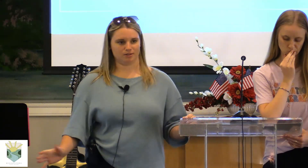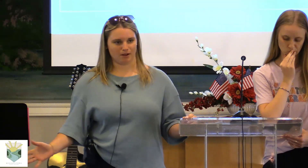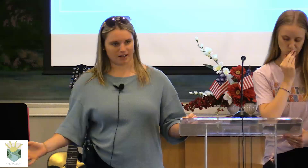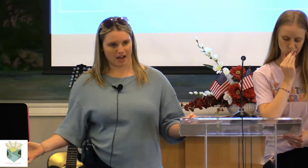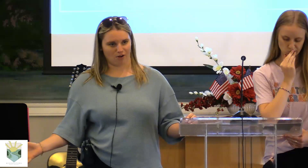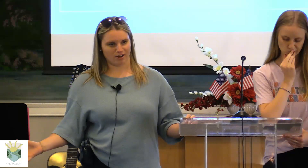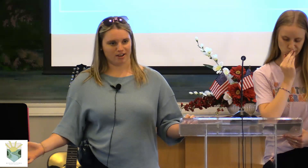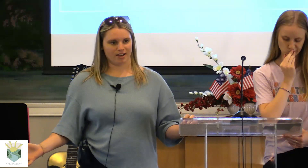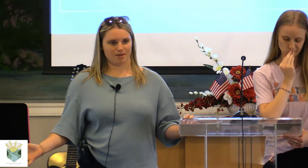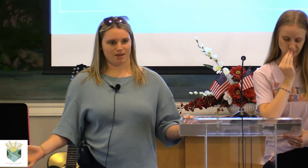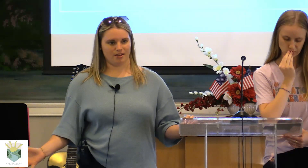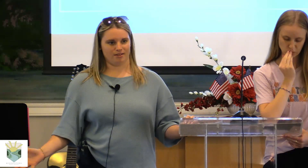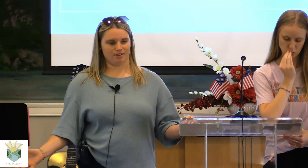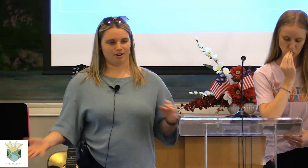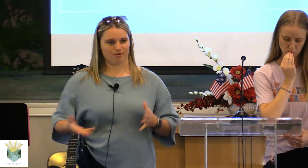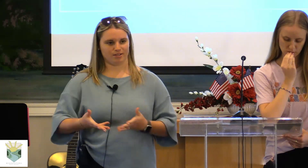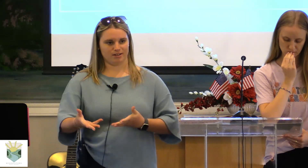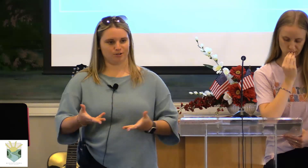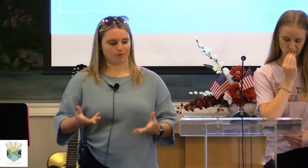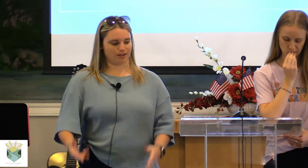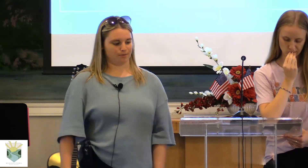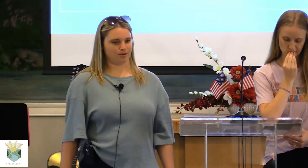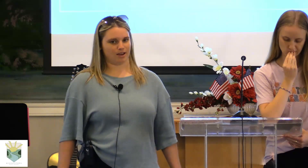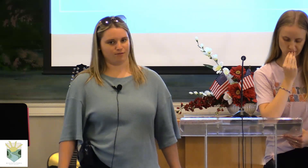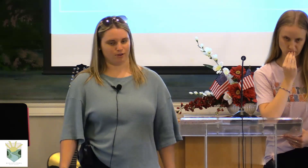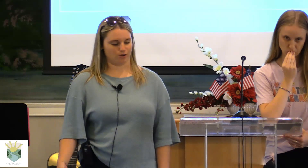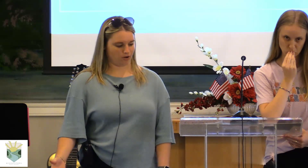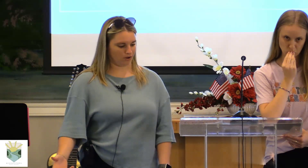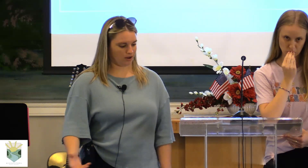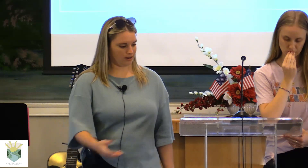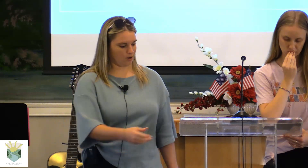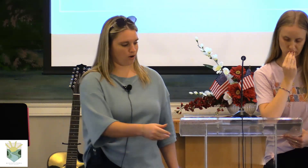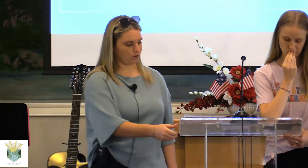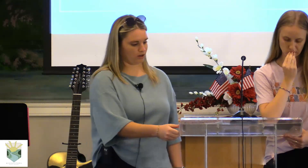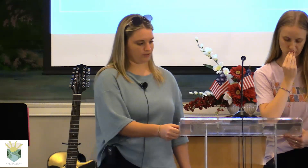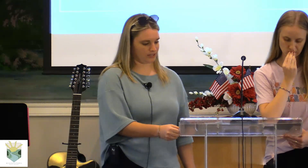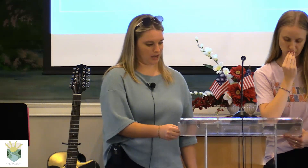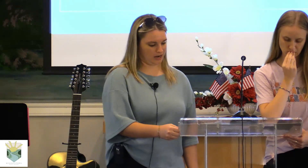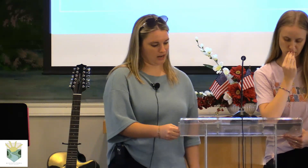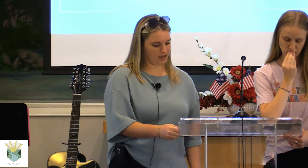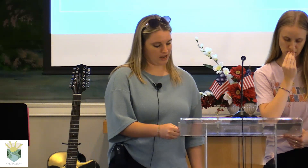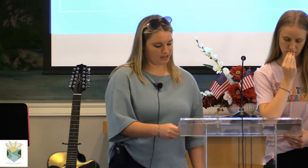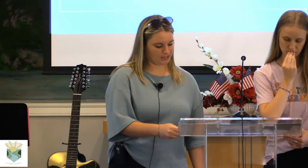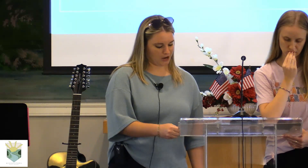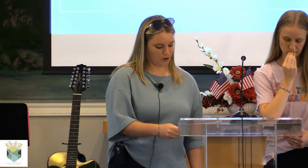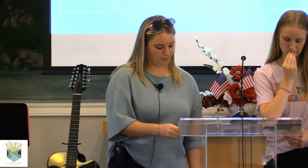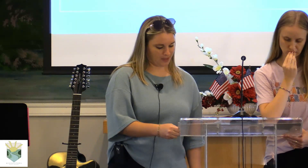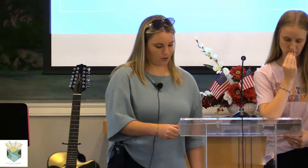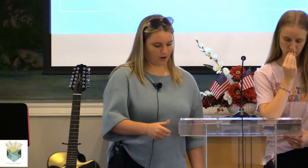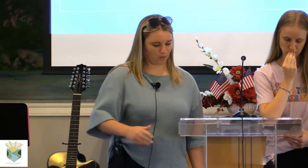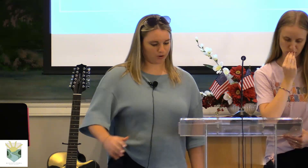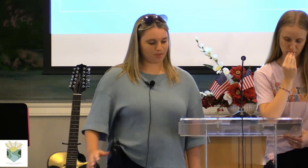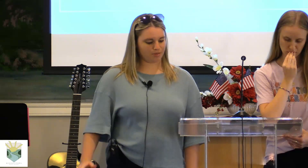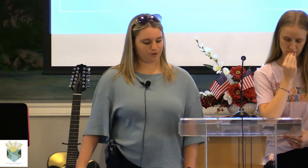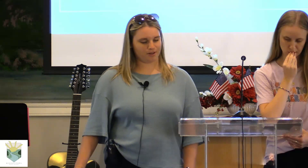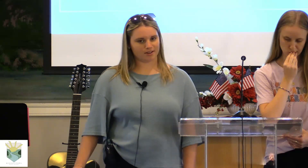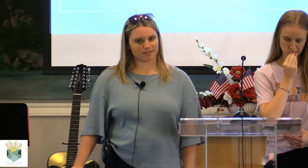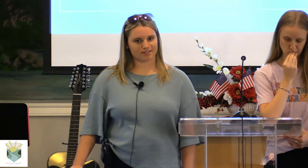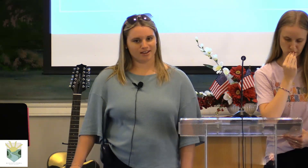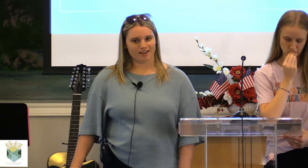it out. And then, you know, it's an easier way to communicate if you don't know a whole lot of sign. So anyway, we'll run through this, and